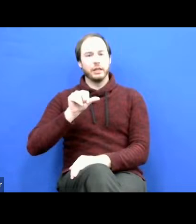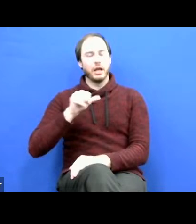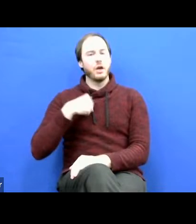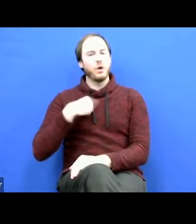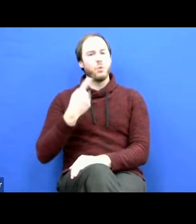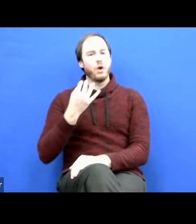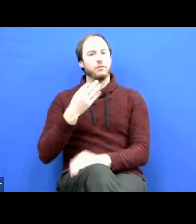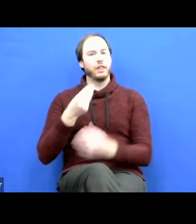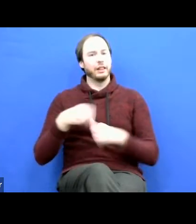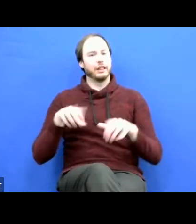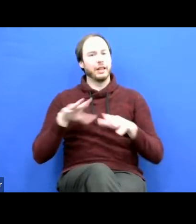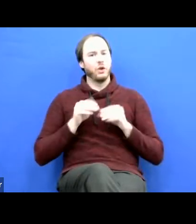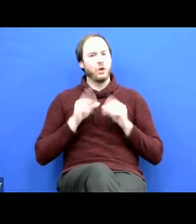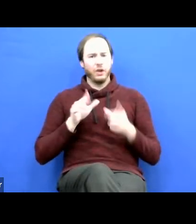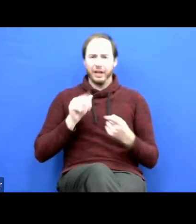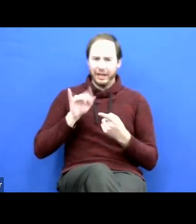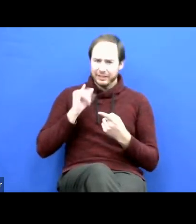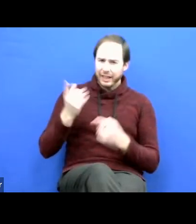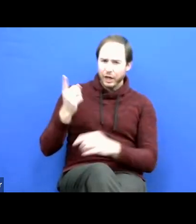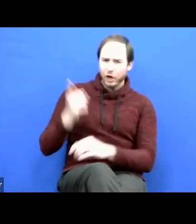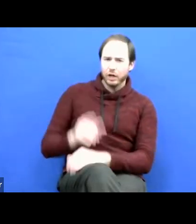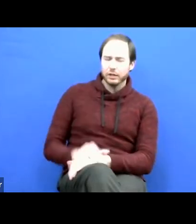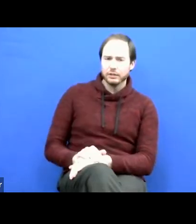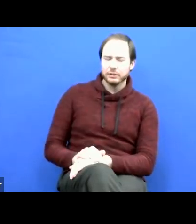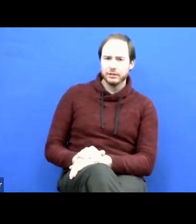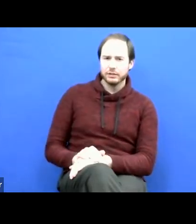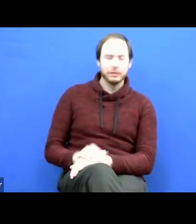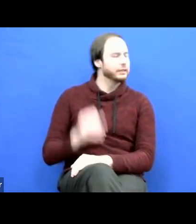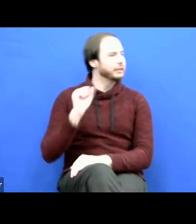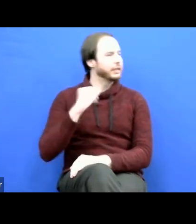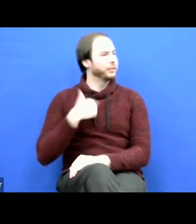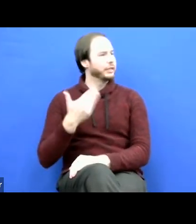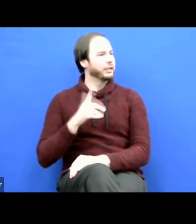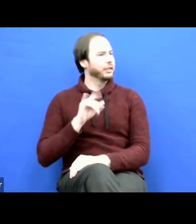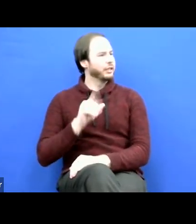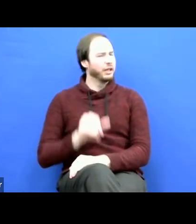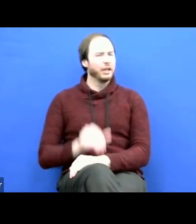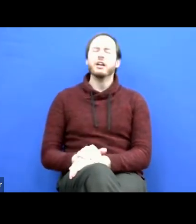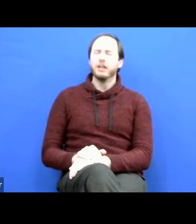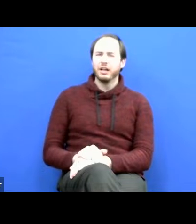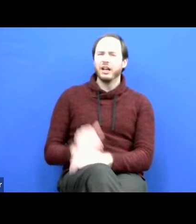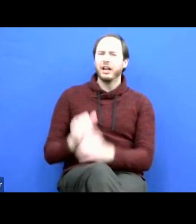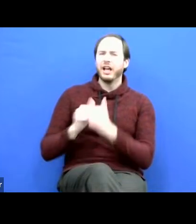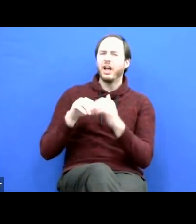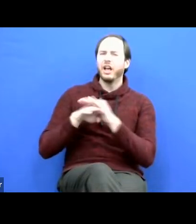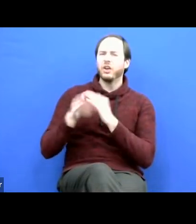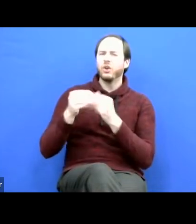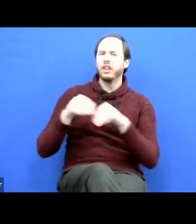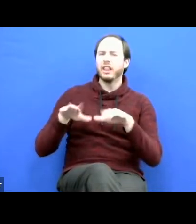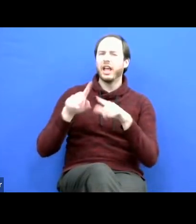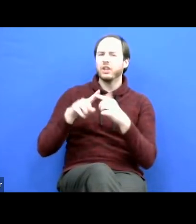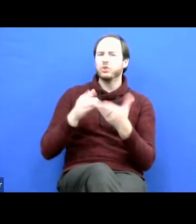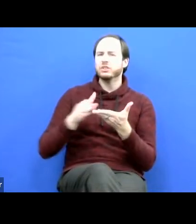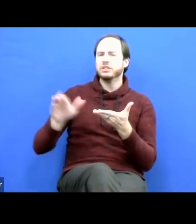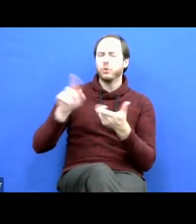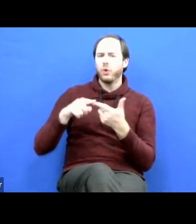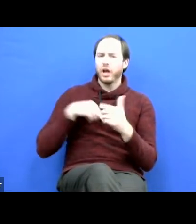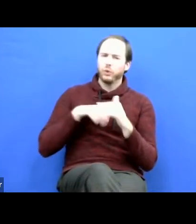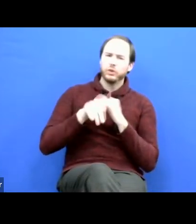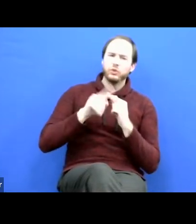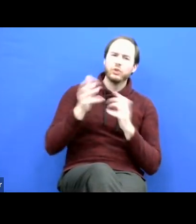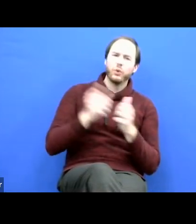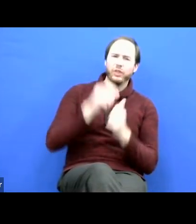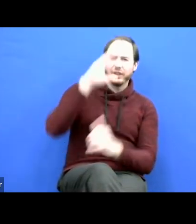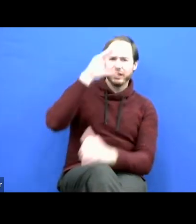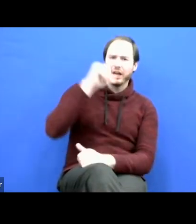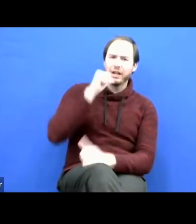landowners. Andy, are you still on? Oh, yes, Linda. How did they access your land to seed it when I went in to talk to the guy so